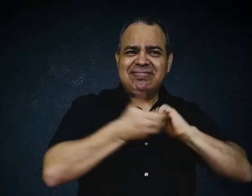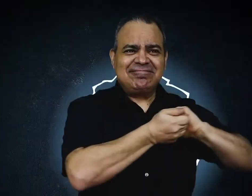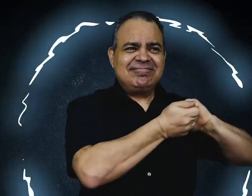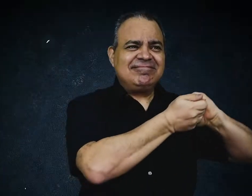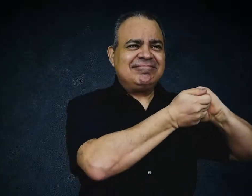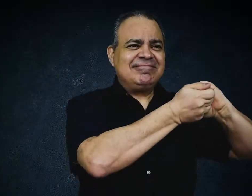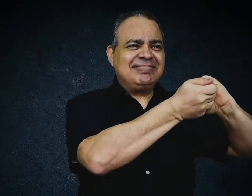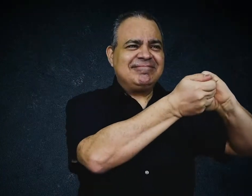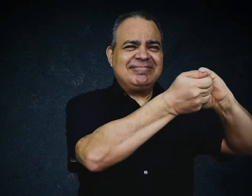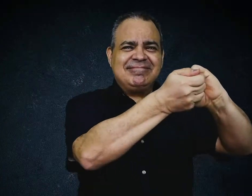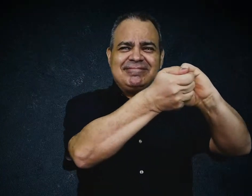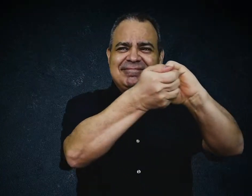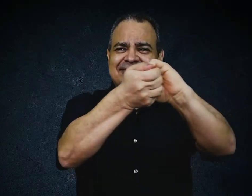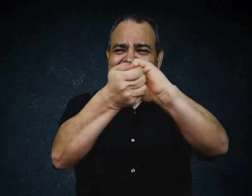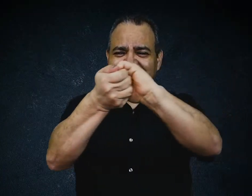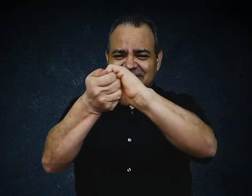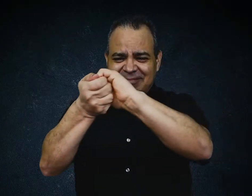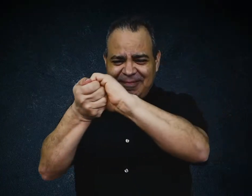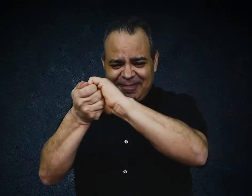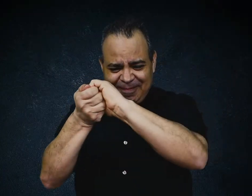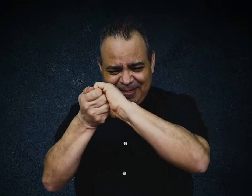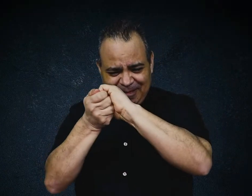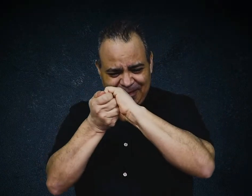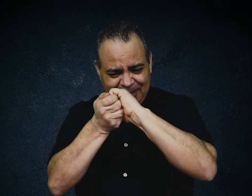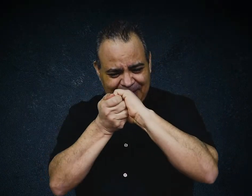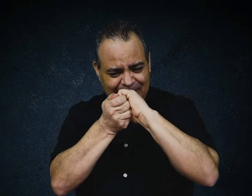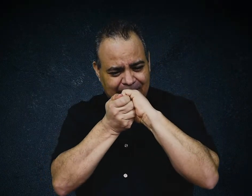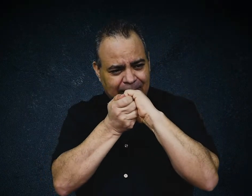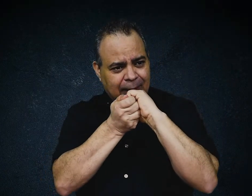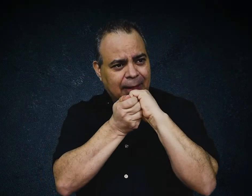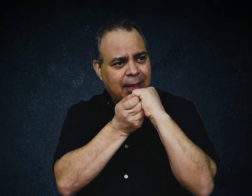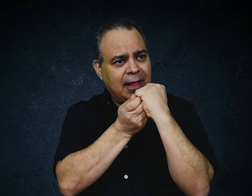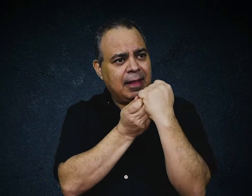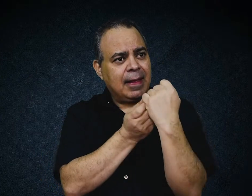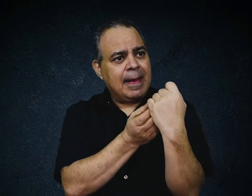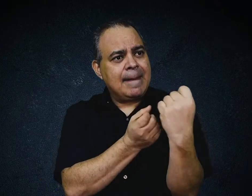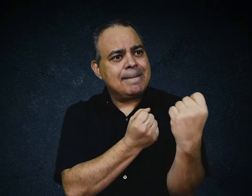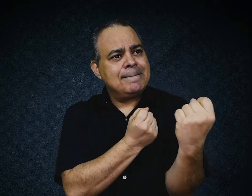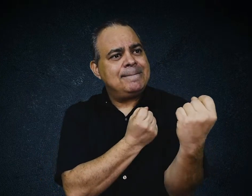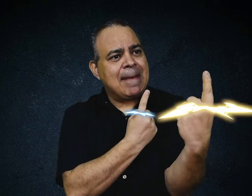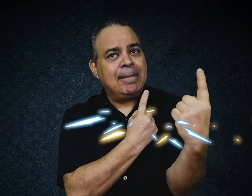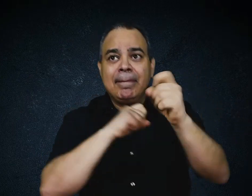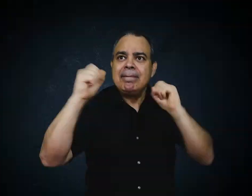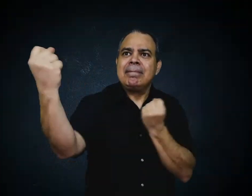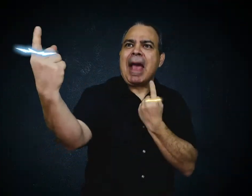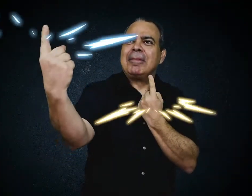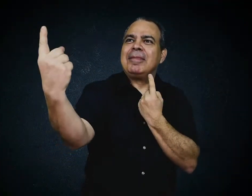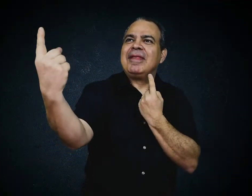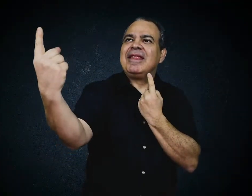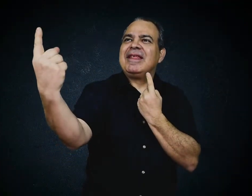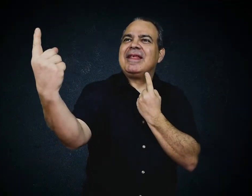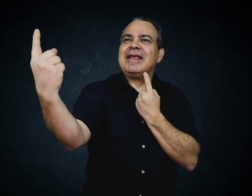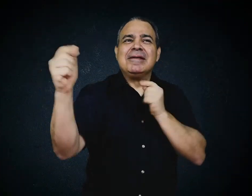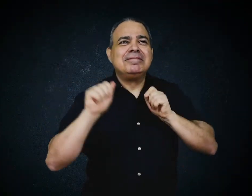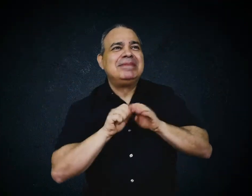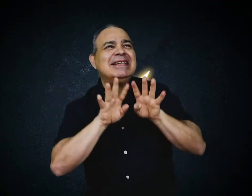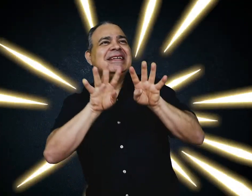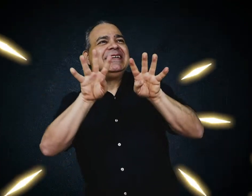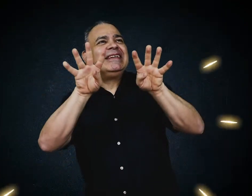united despite distance. We together understanding,